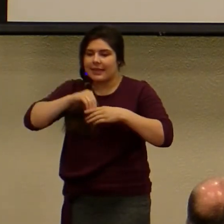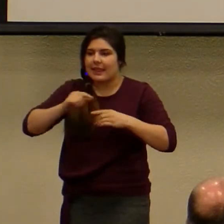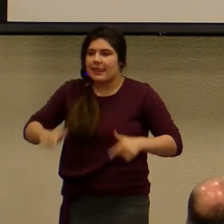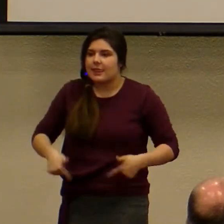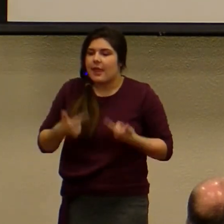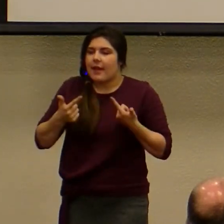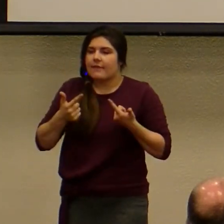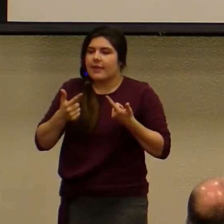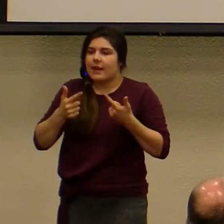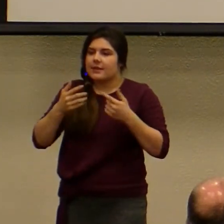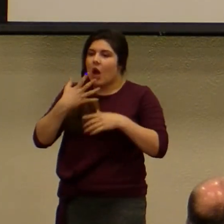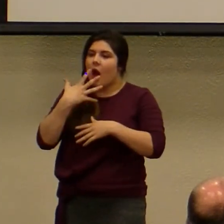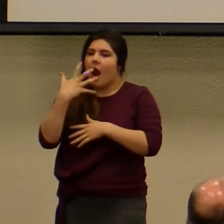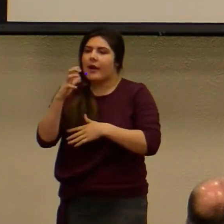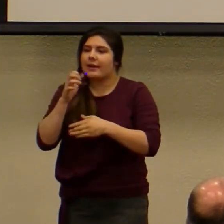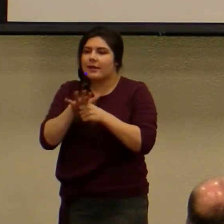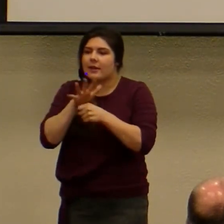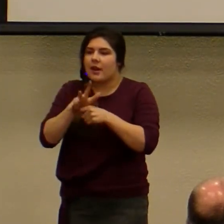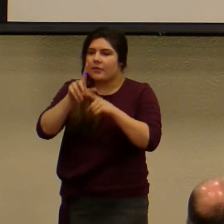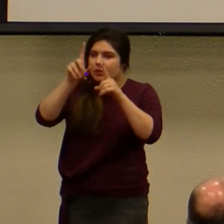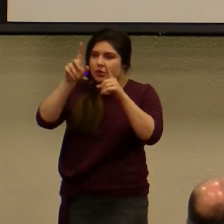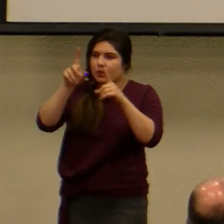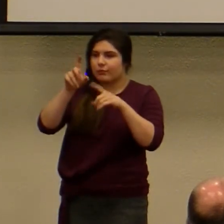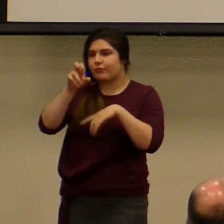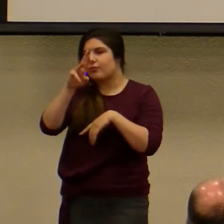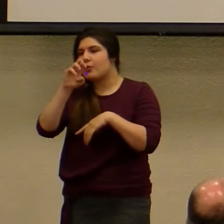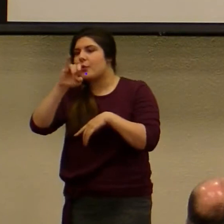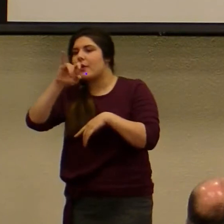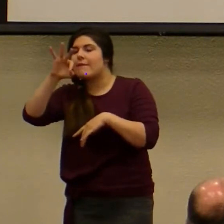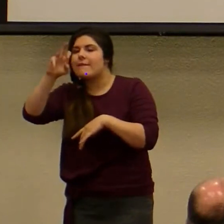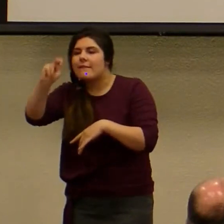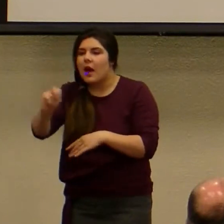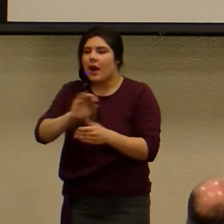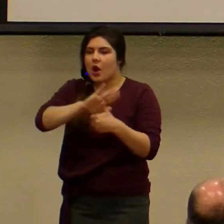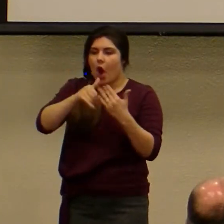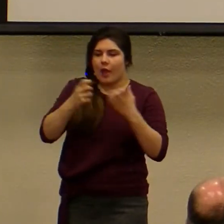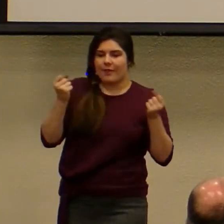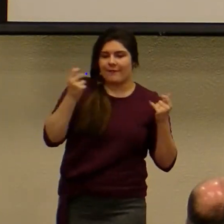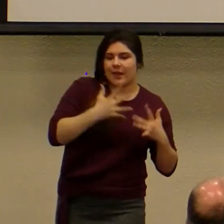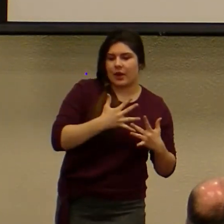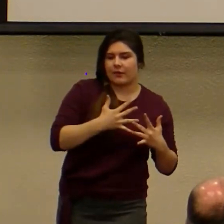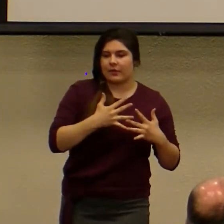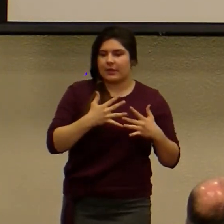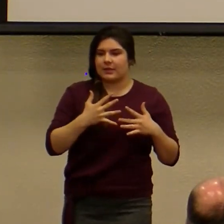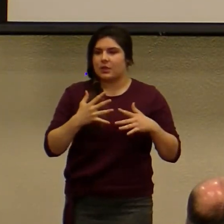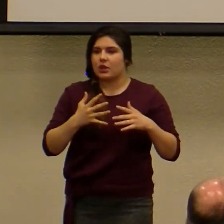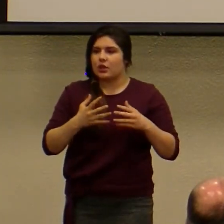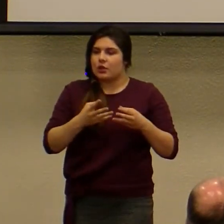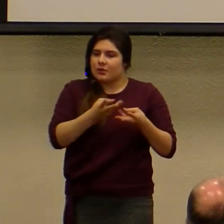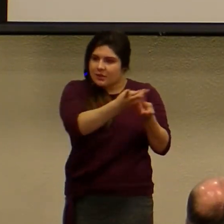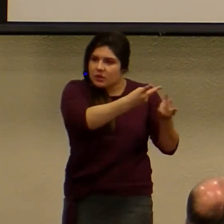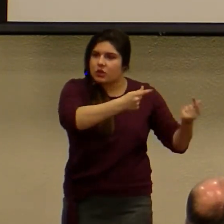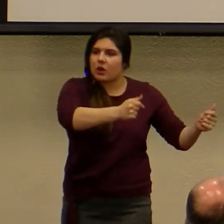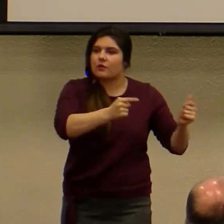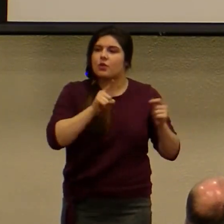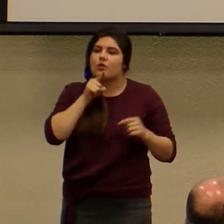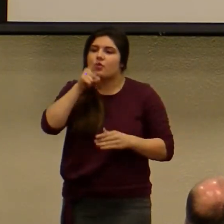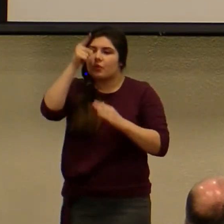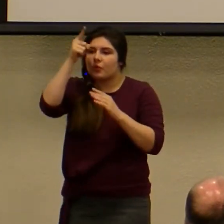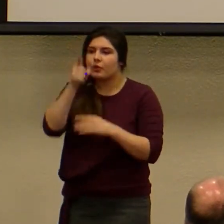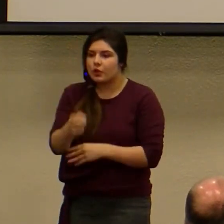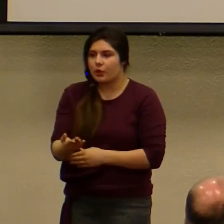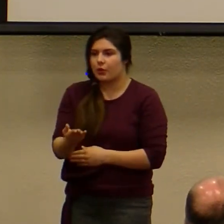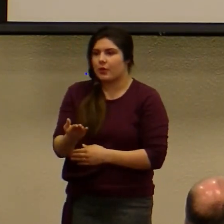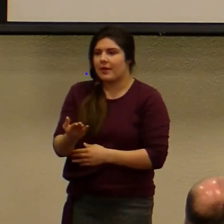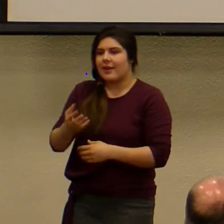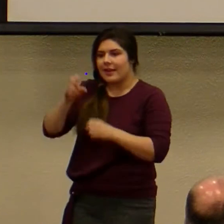of the foolishness, all of the faithlessness, all of the fearfulness, to get it off of you so the real you can shine forth and glow